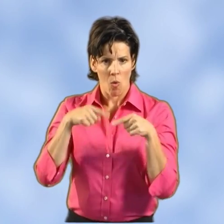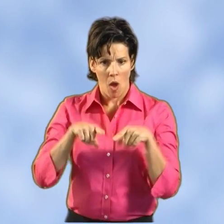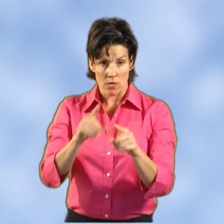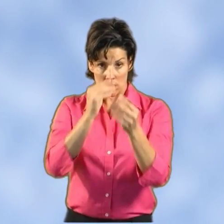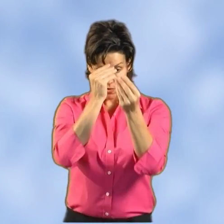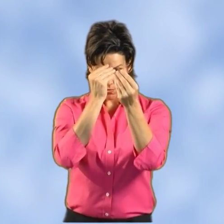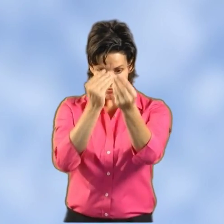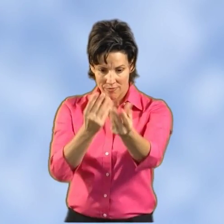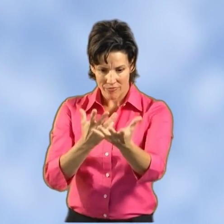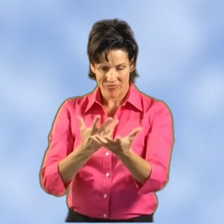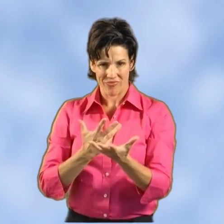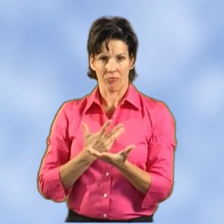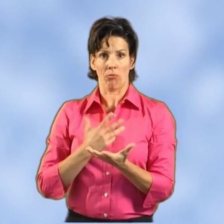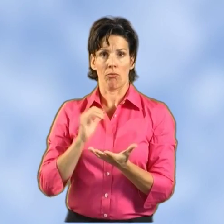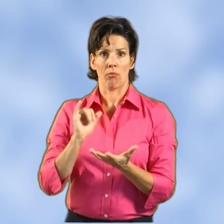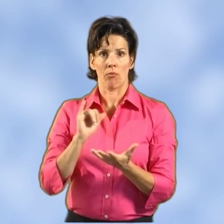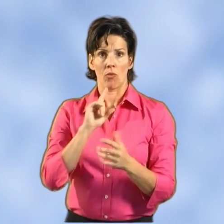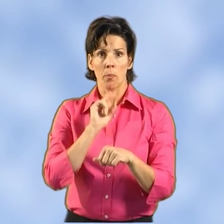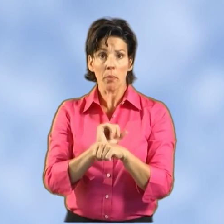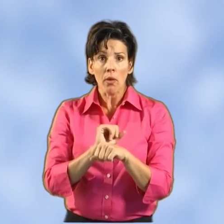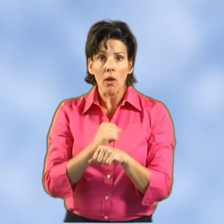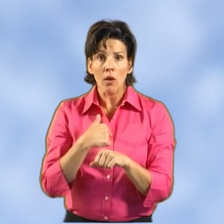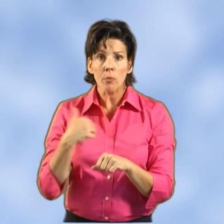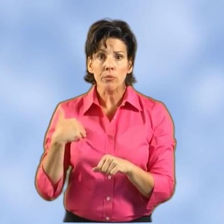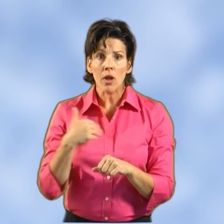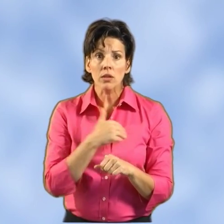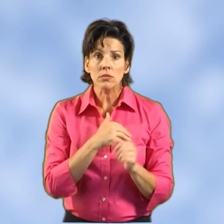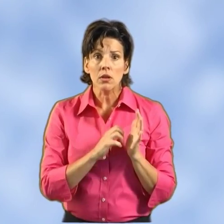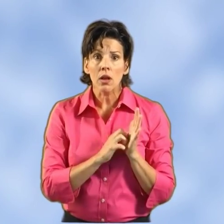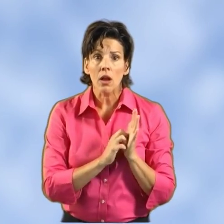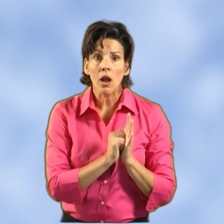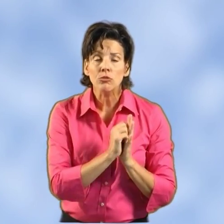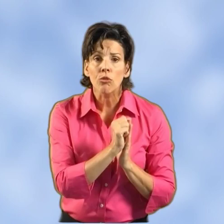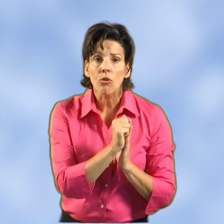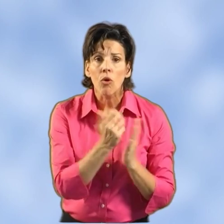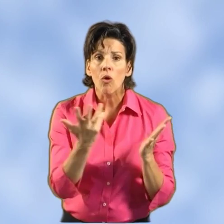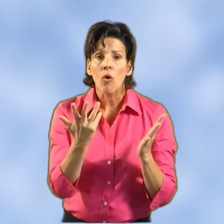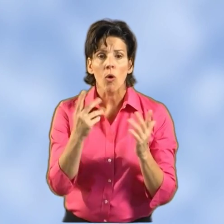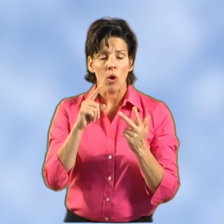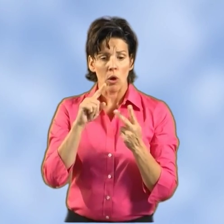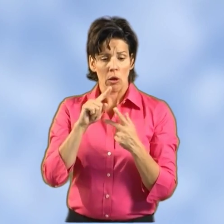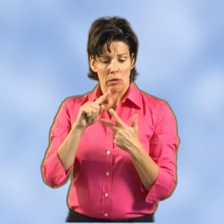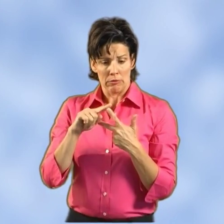when presented with the news that she has breast cancer.